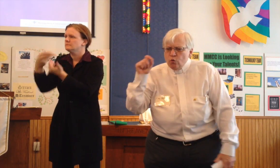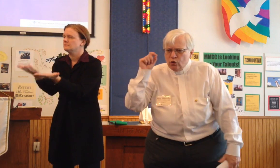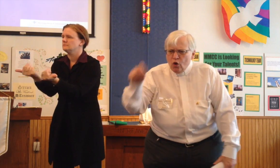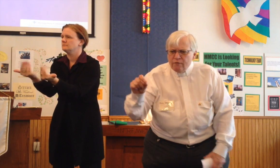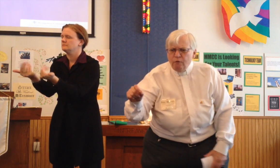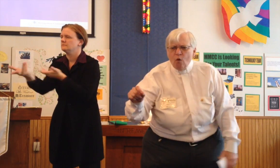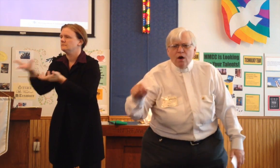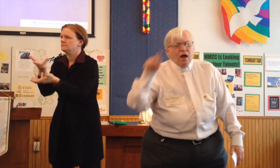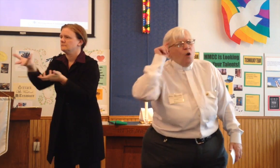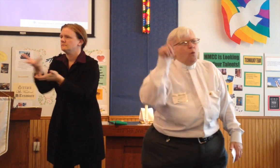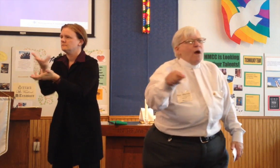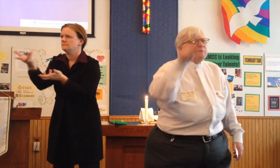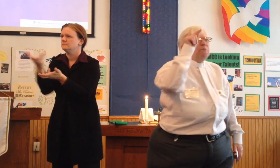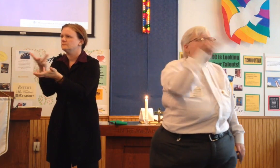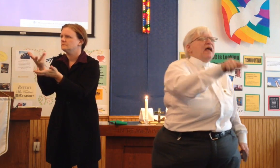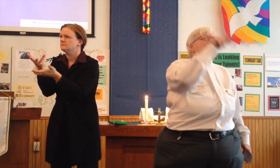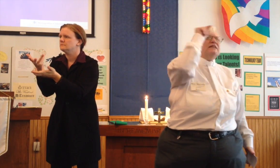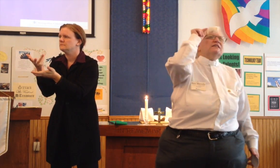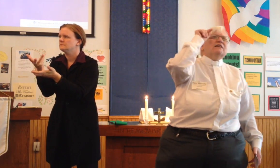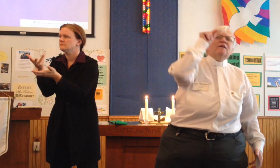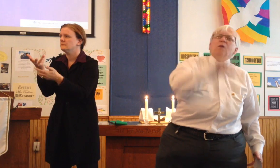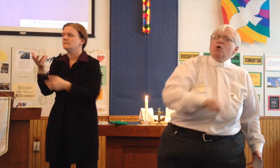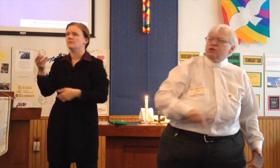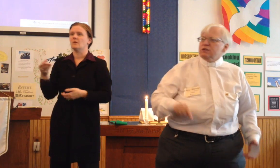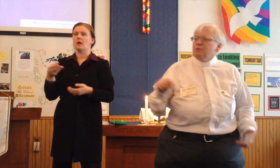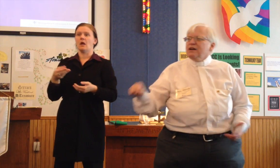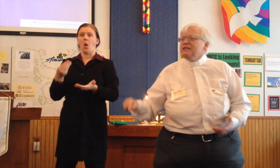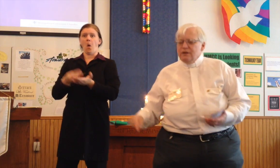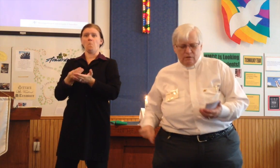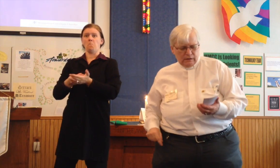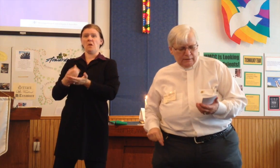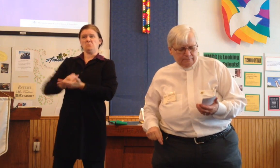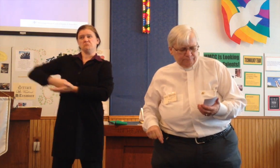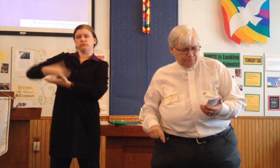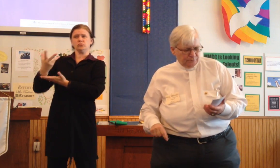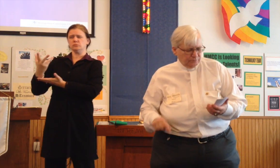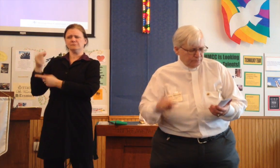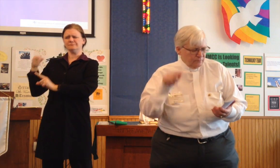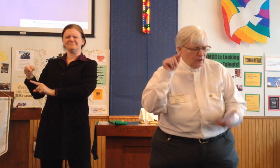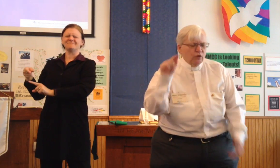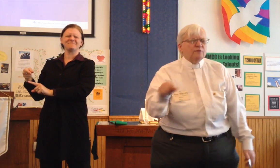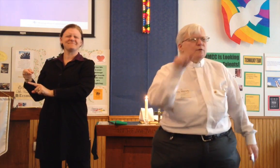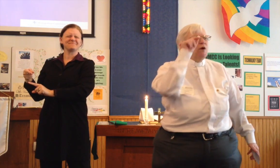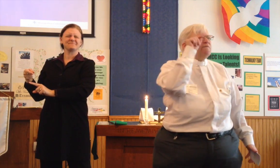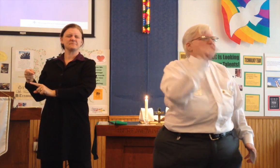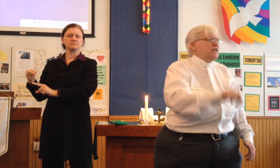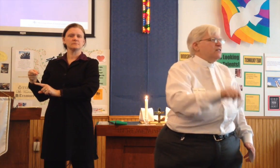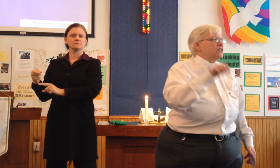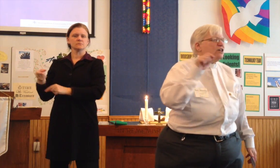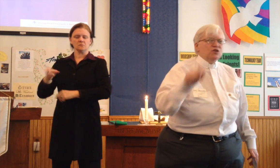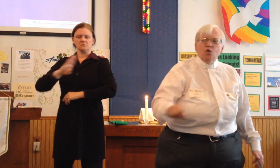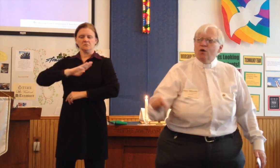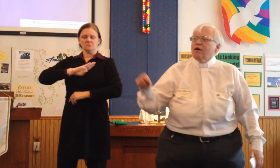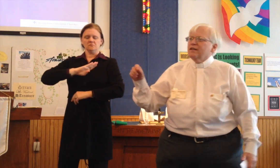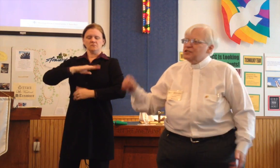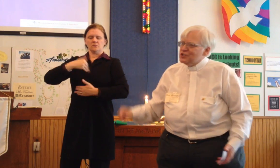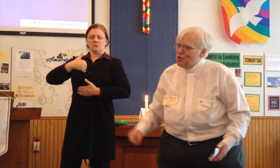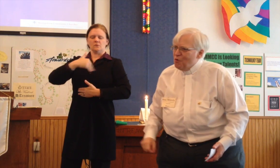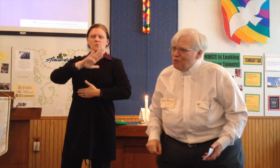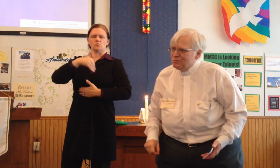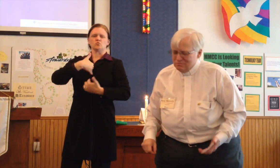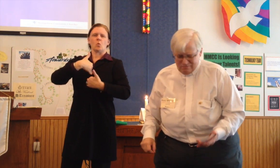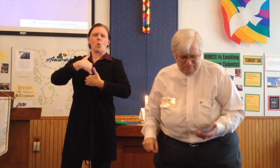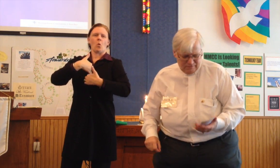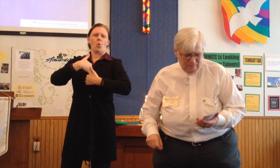And don't look for what pays the most monetarily. Look for what feeds your